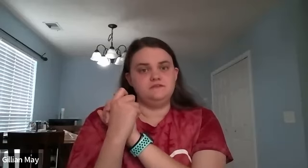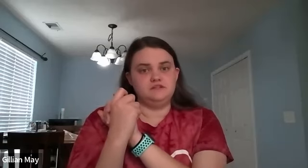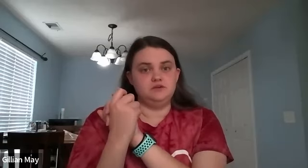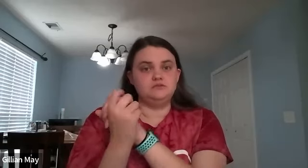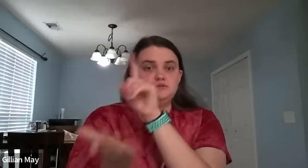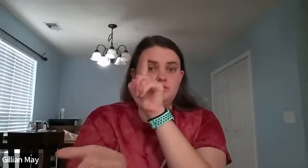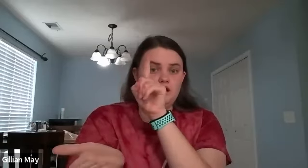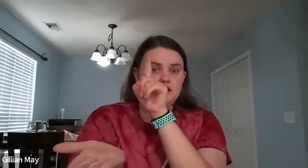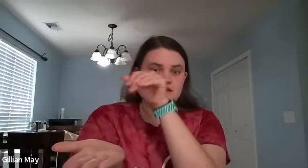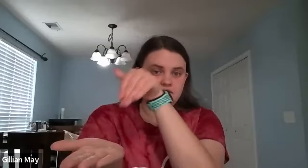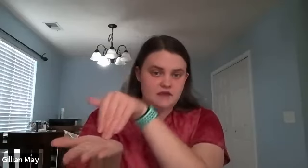1,950, you would do